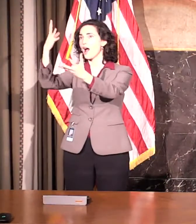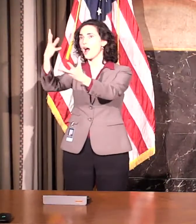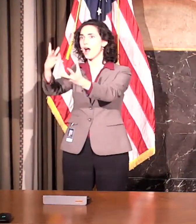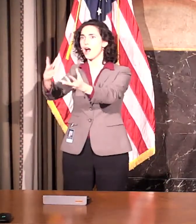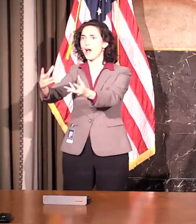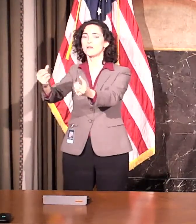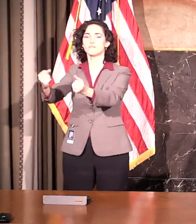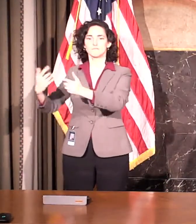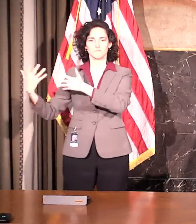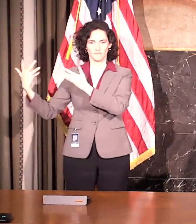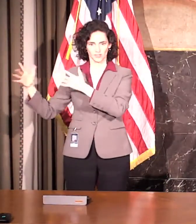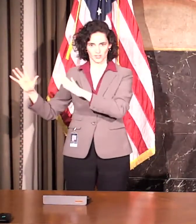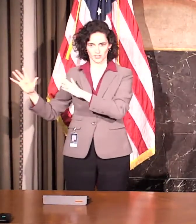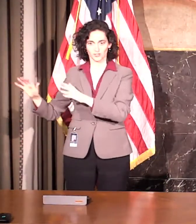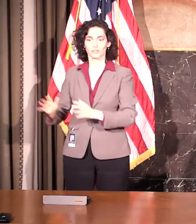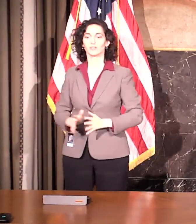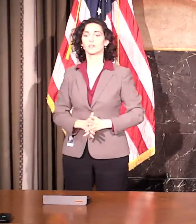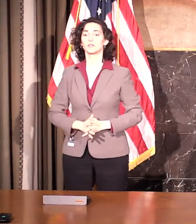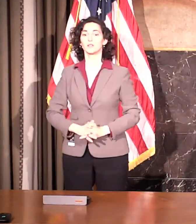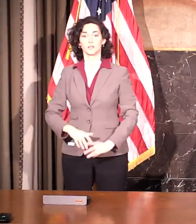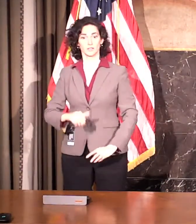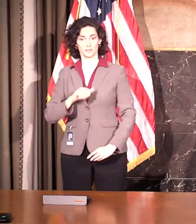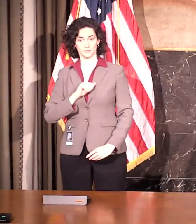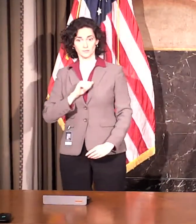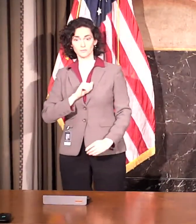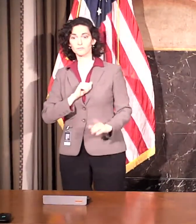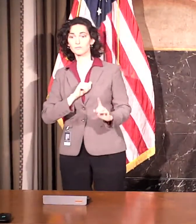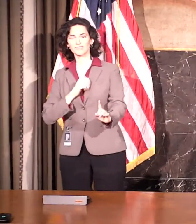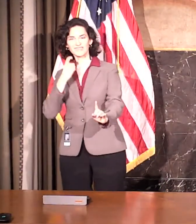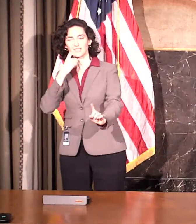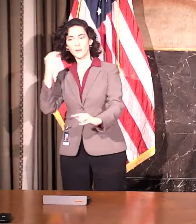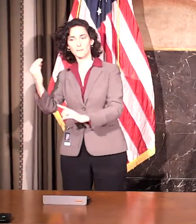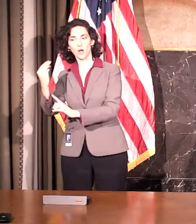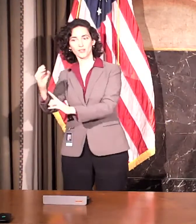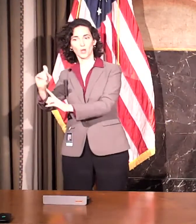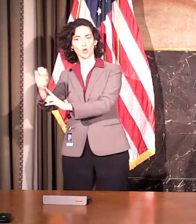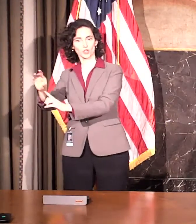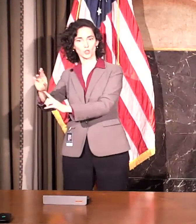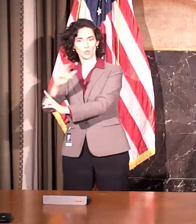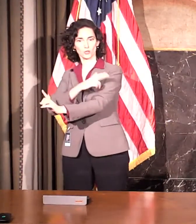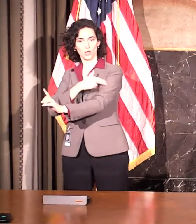have the opportunity to see the first shots being given on Monday at Oxner